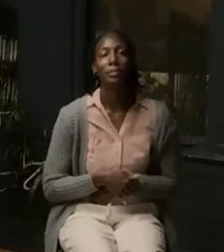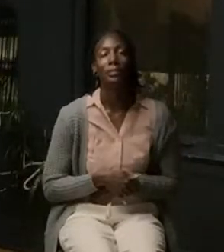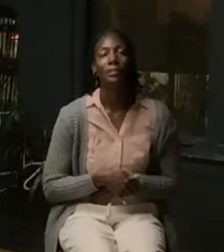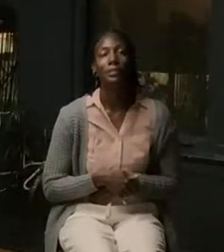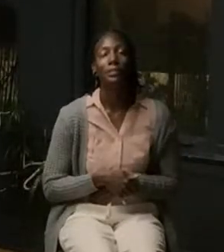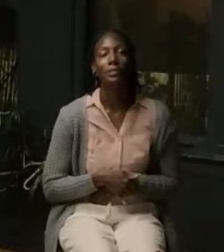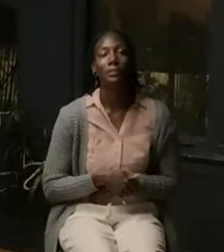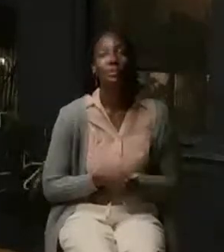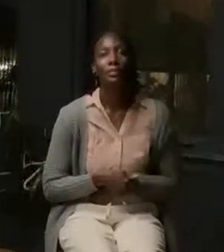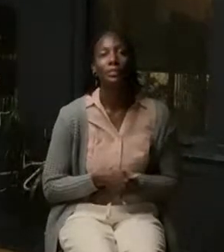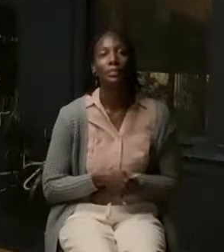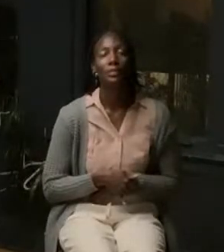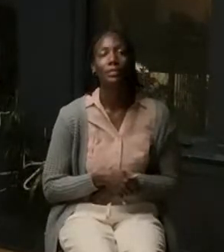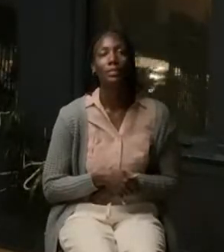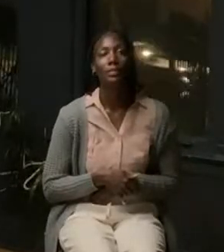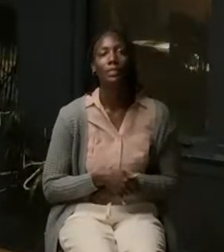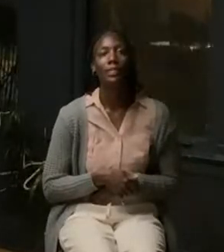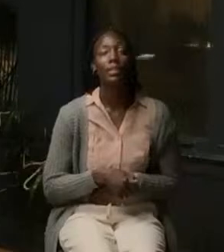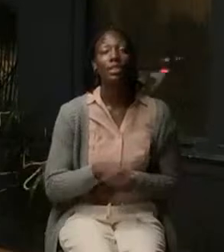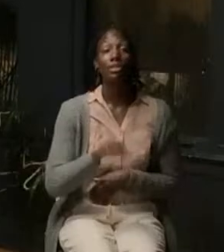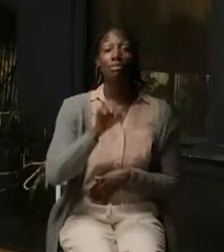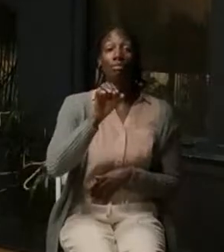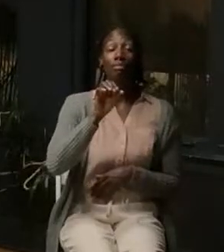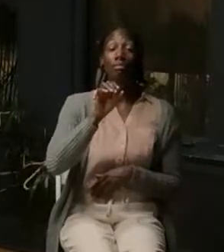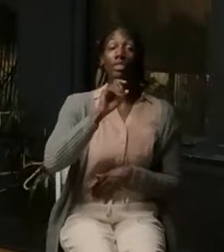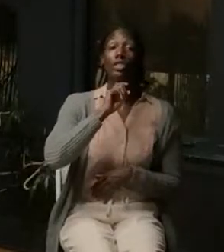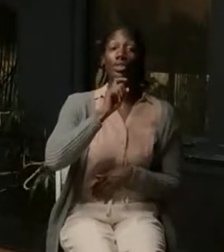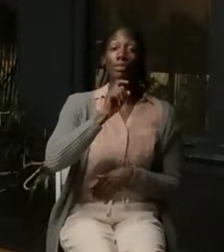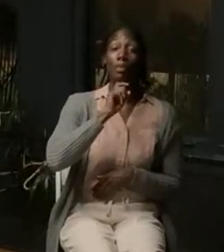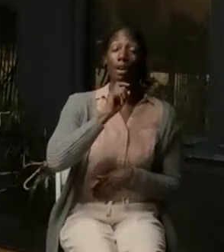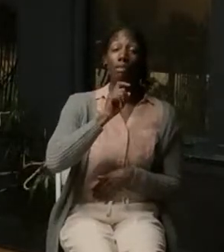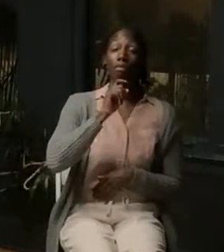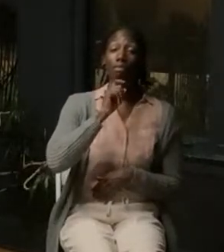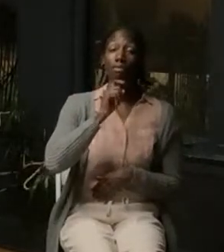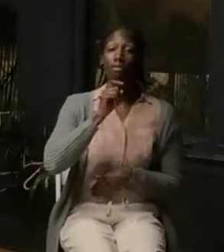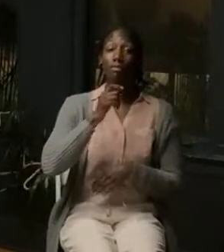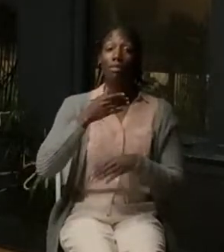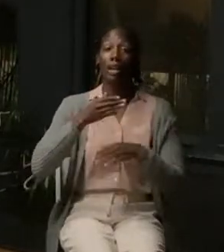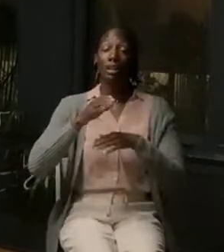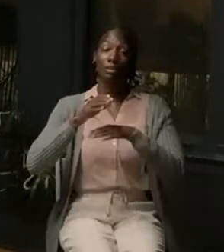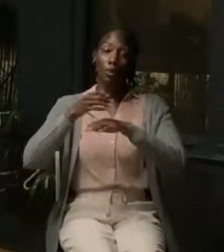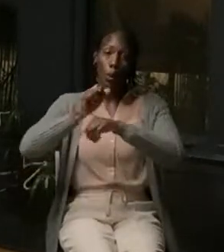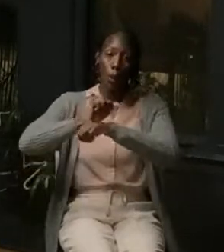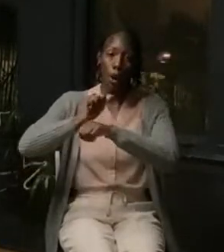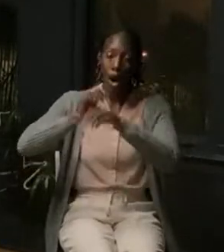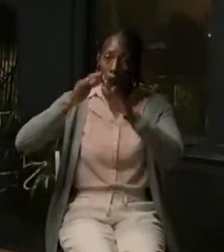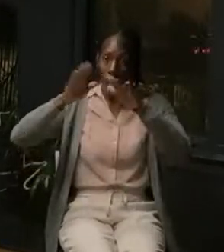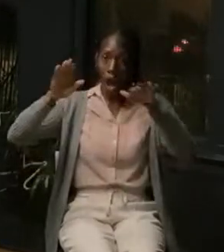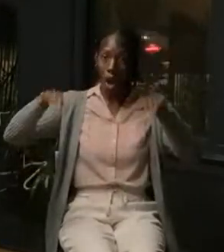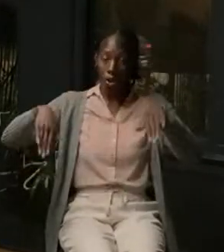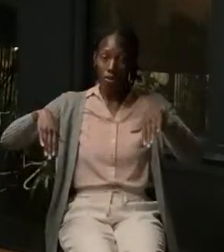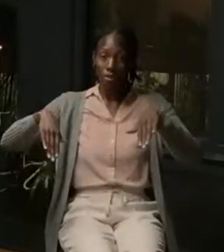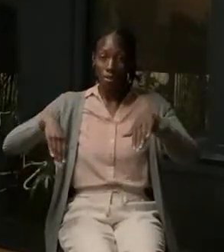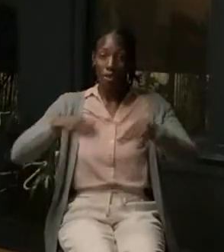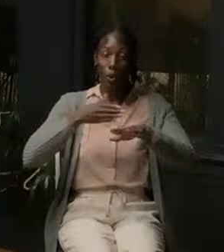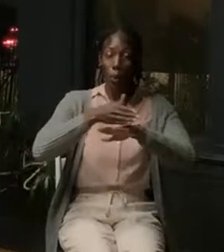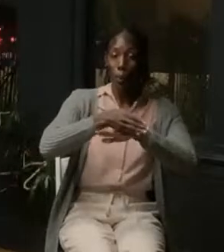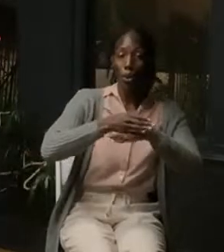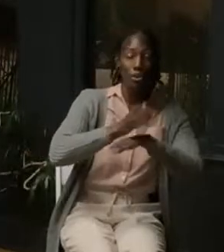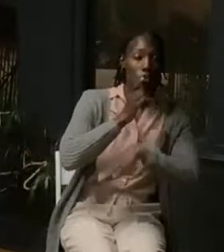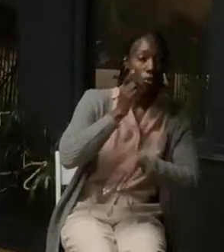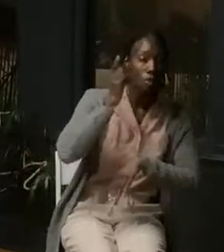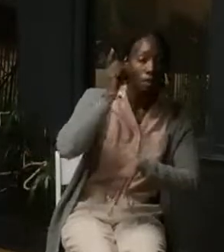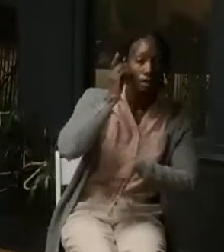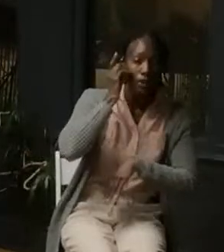2 sheet metal warehouse chapels, a wooden barn dormitory, the Hogan's